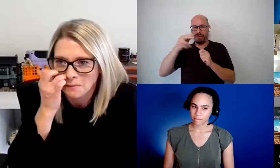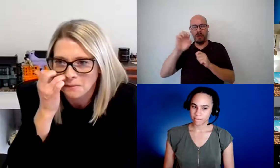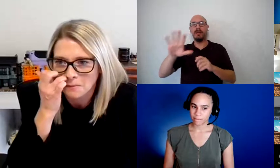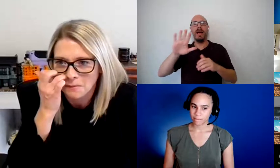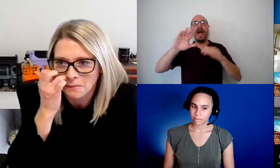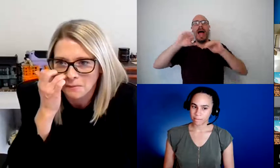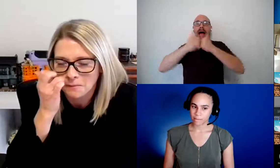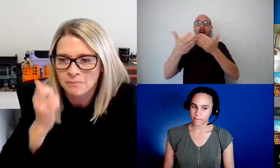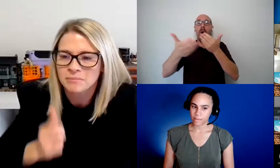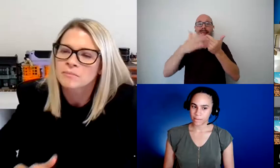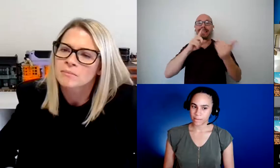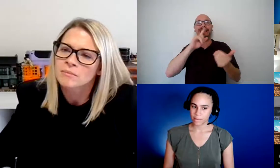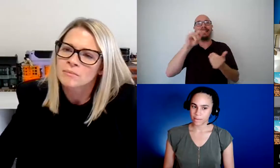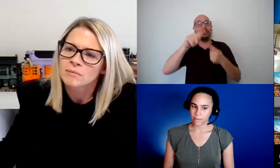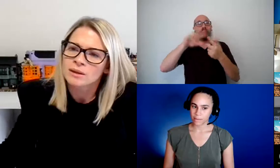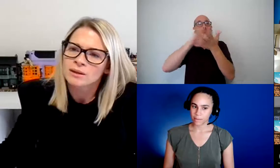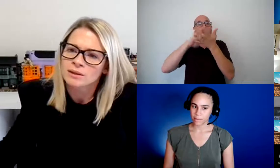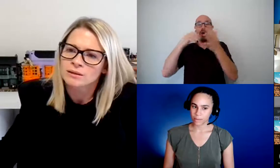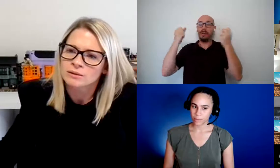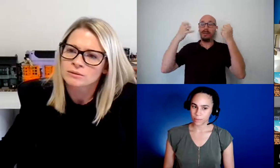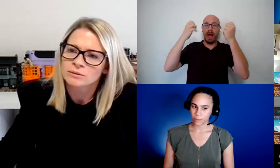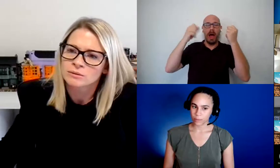versus learning to learn Spanish or French?